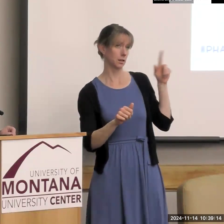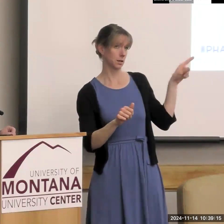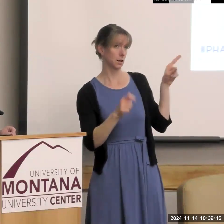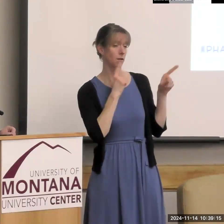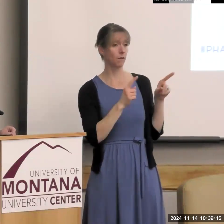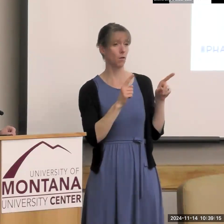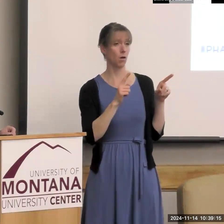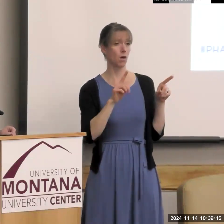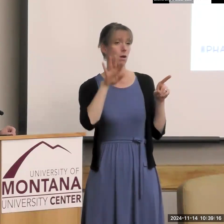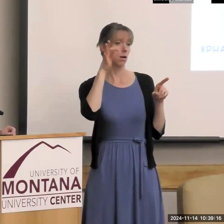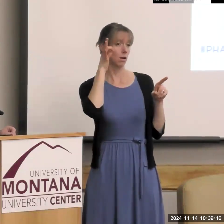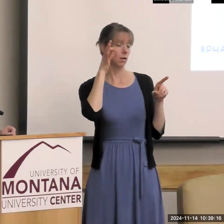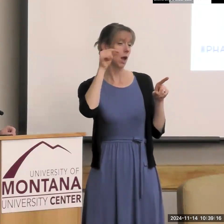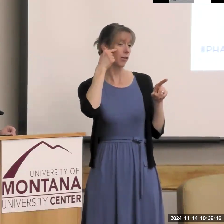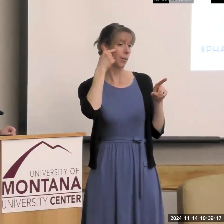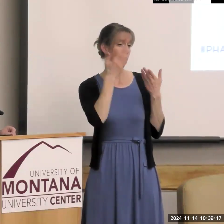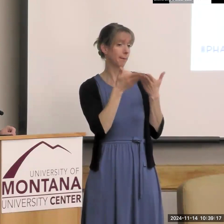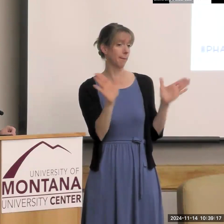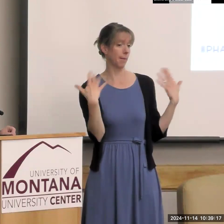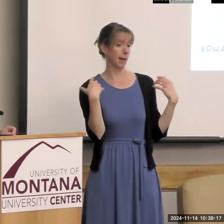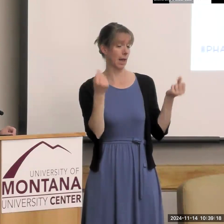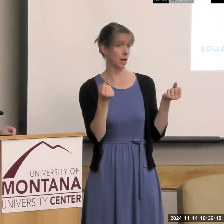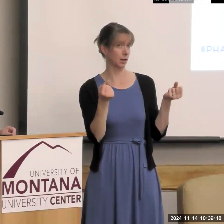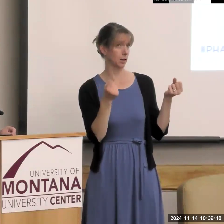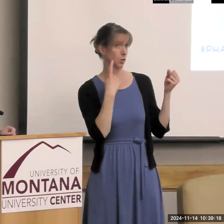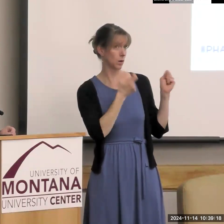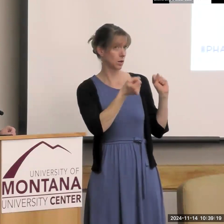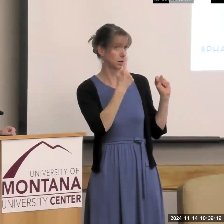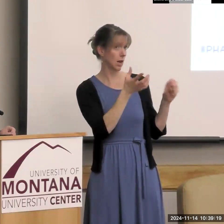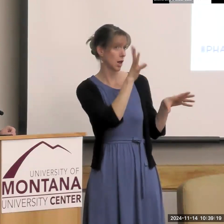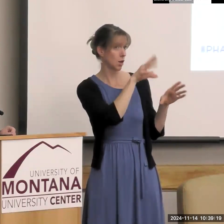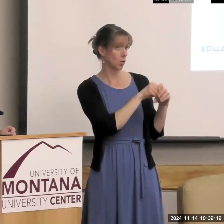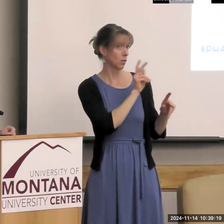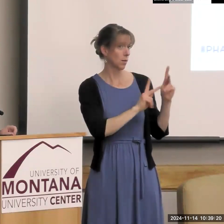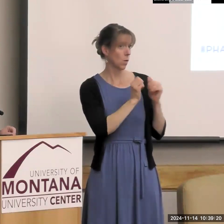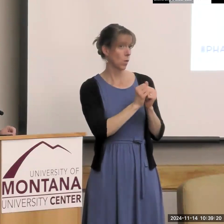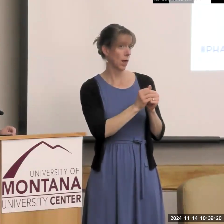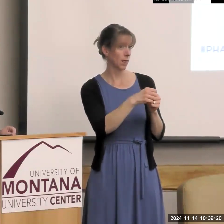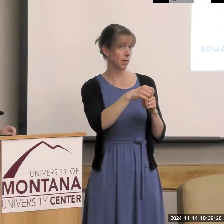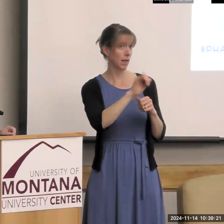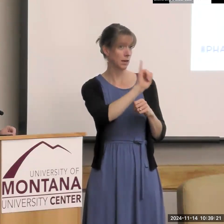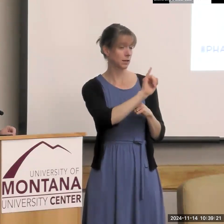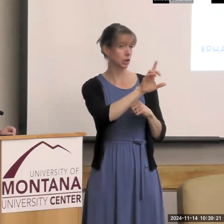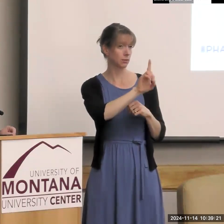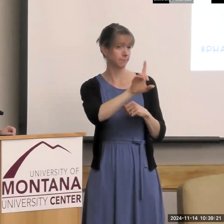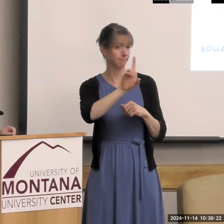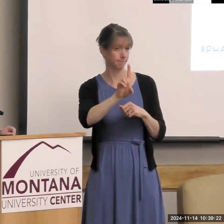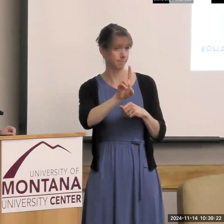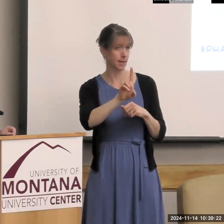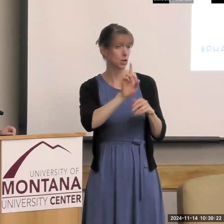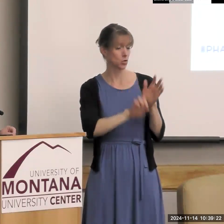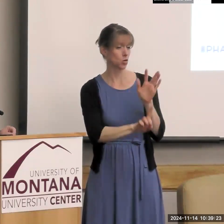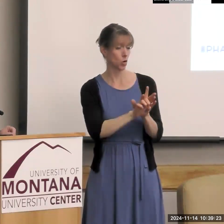governmental public health, you see where this idea of inclusion of people with intellectual and developmental disabilities appears,